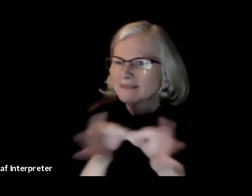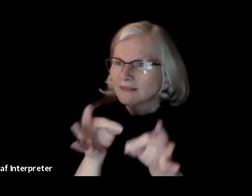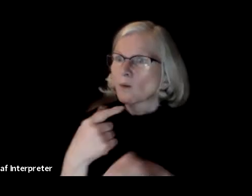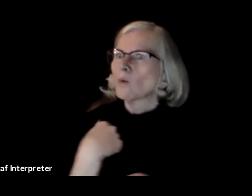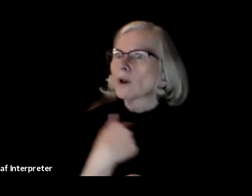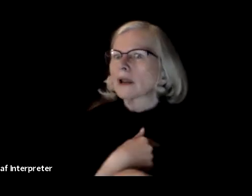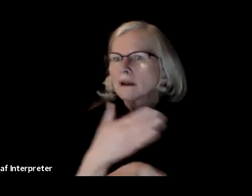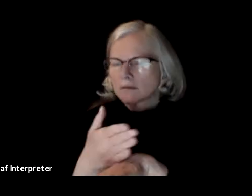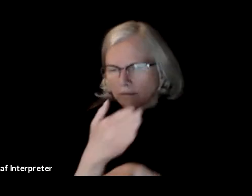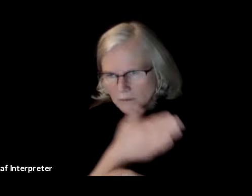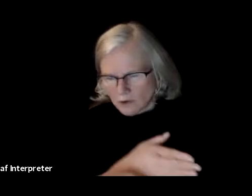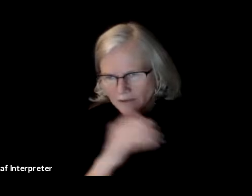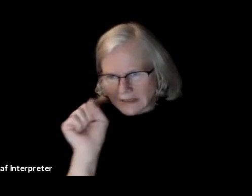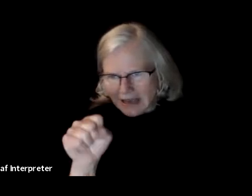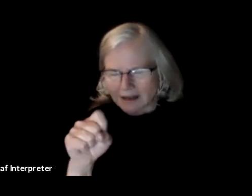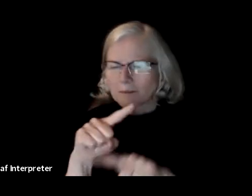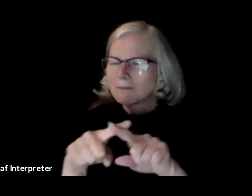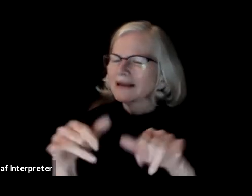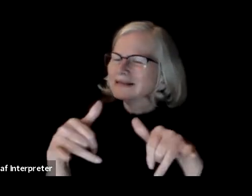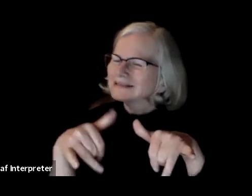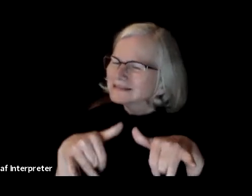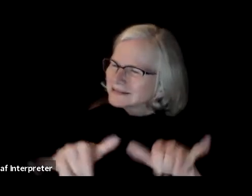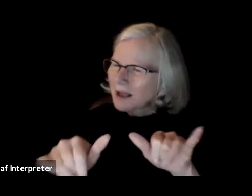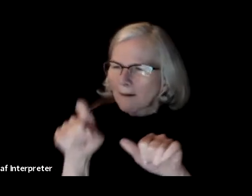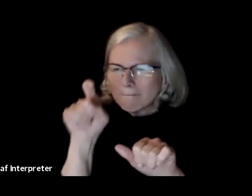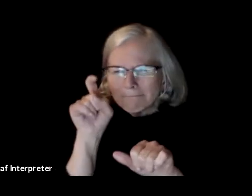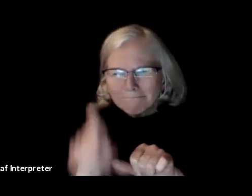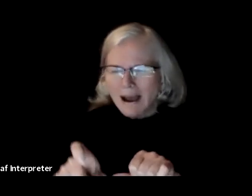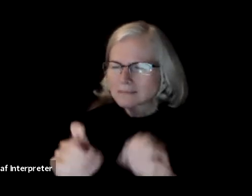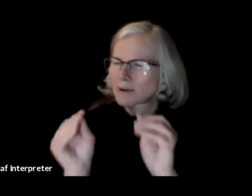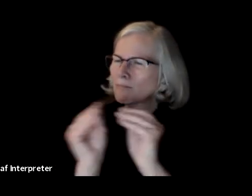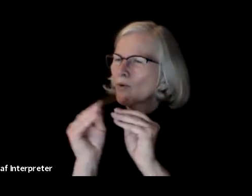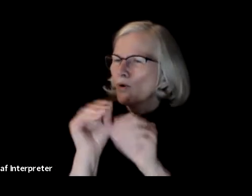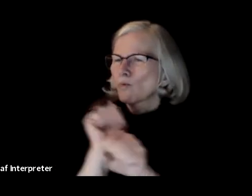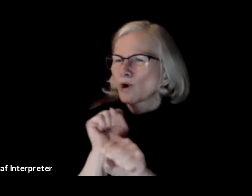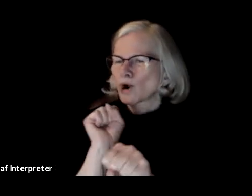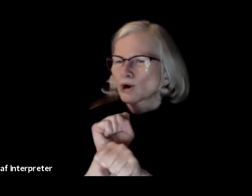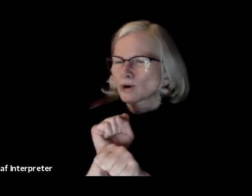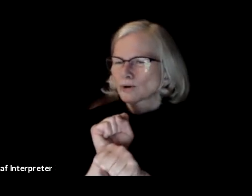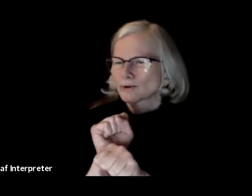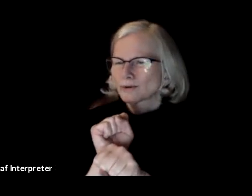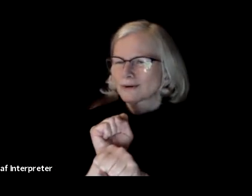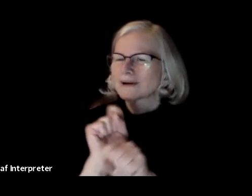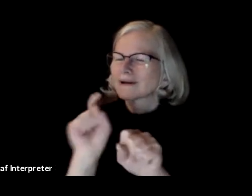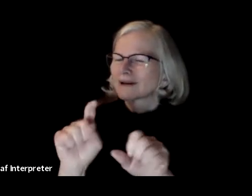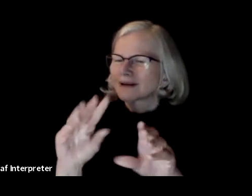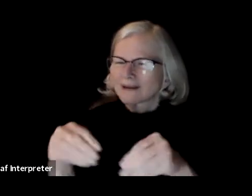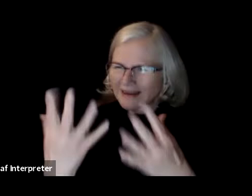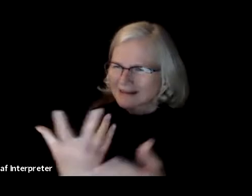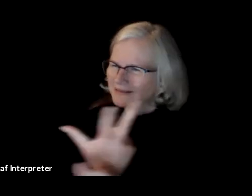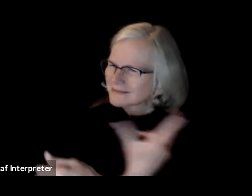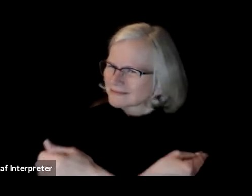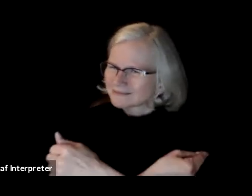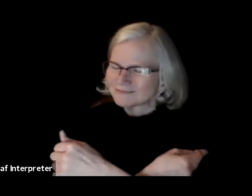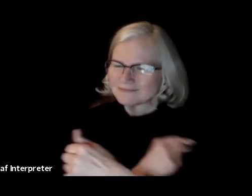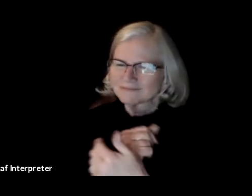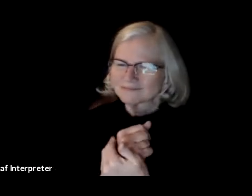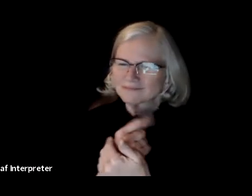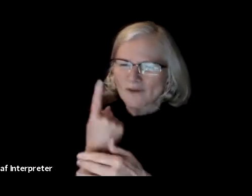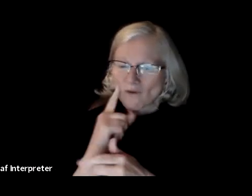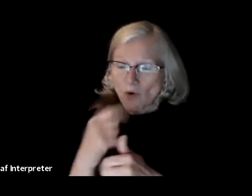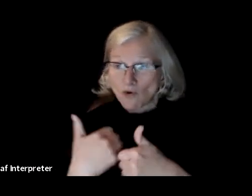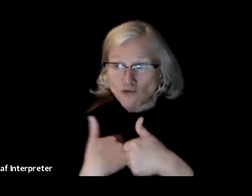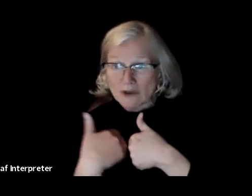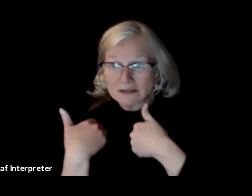to work to boost vaccination rates among both residents and staff, and anyone these groups who hasn't